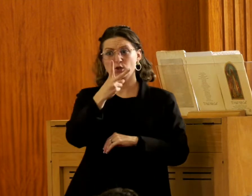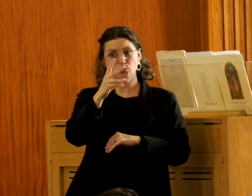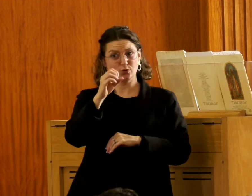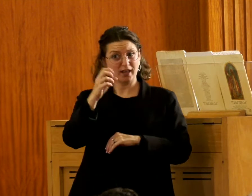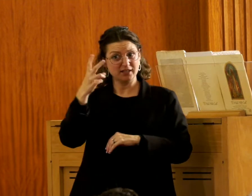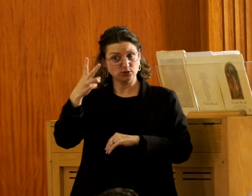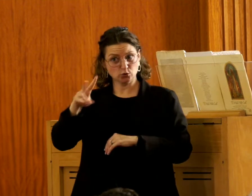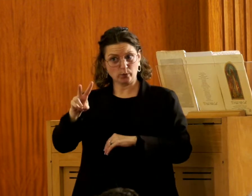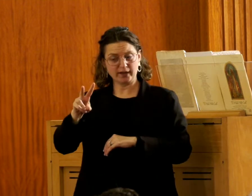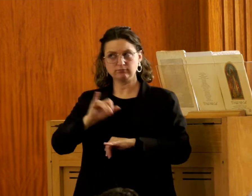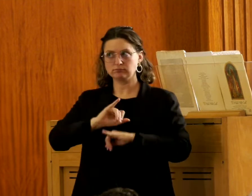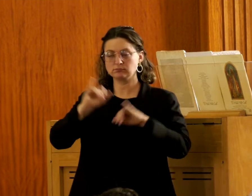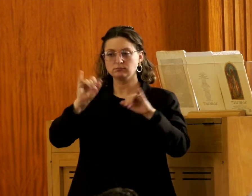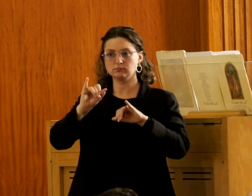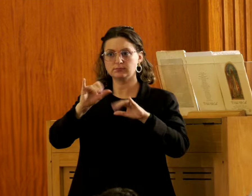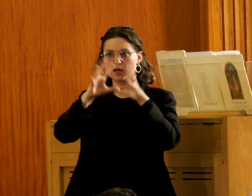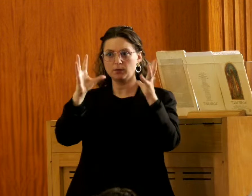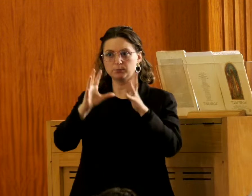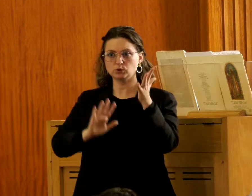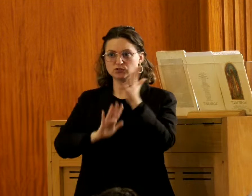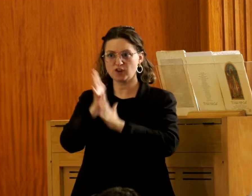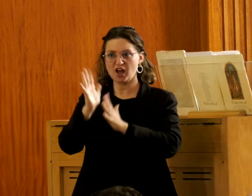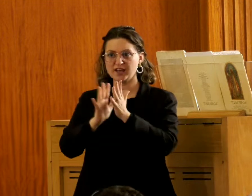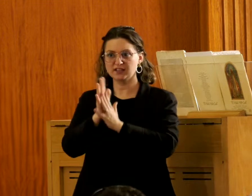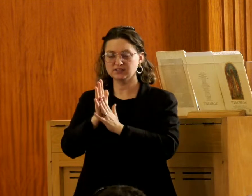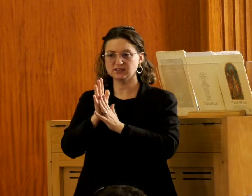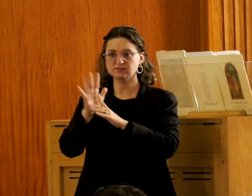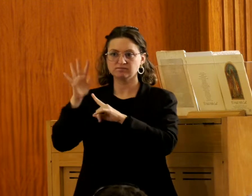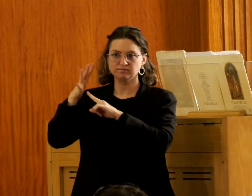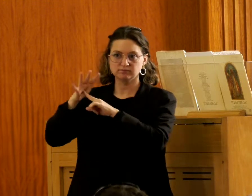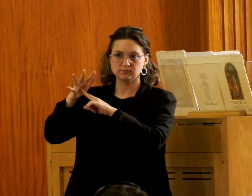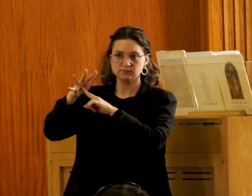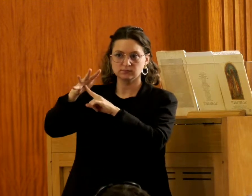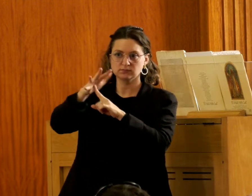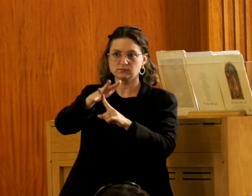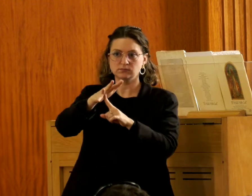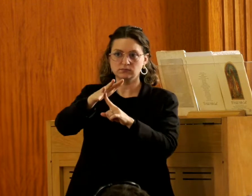devastating bushfires, Joan was airlifted by Chinook